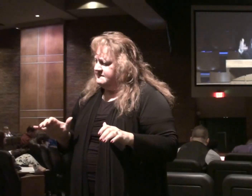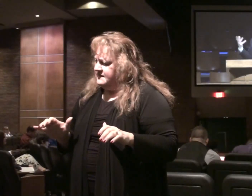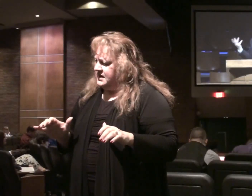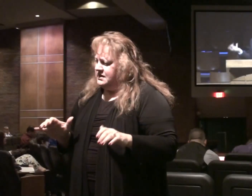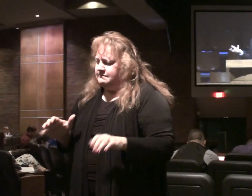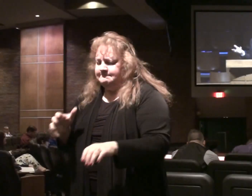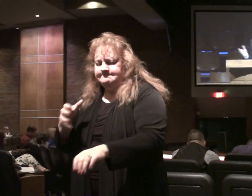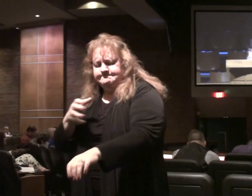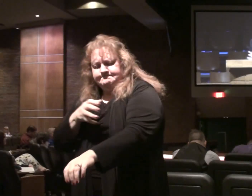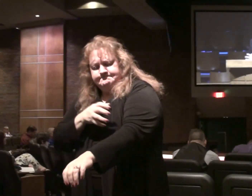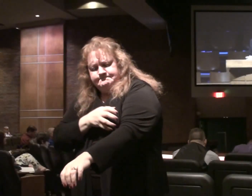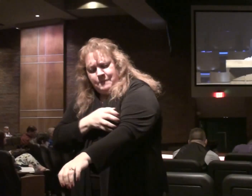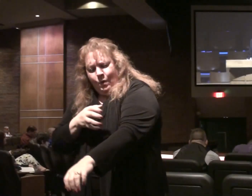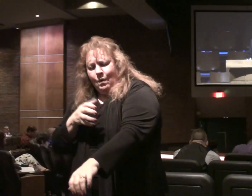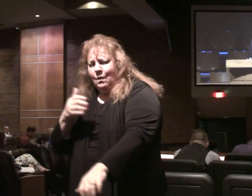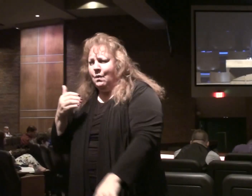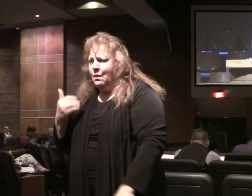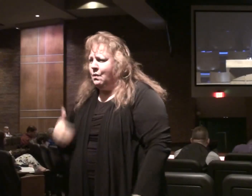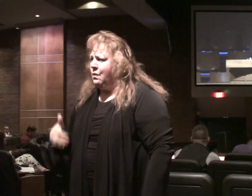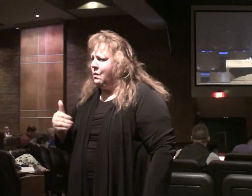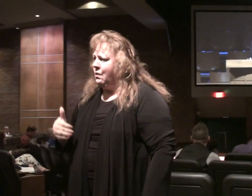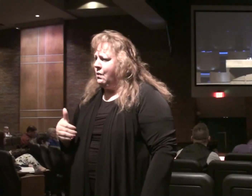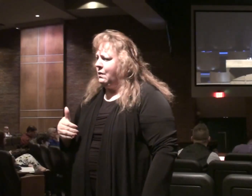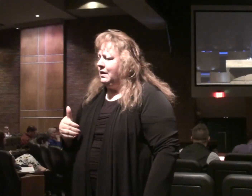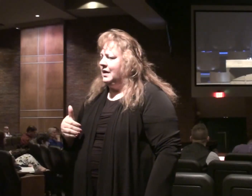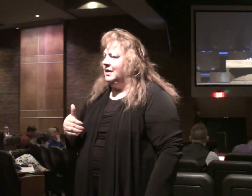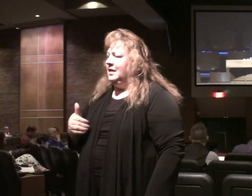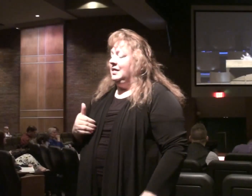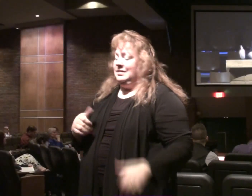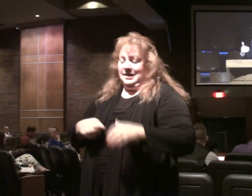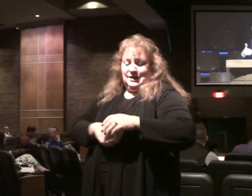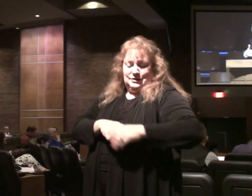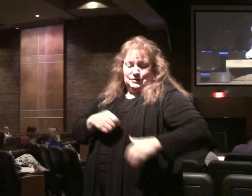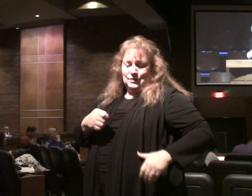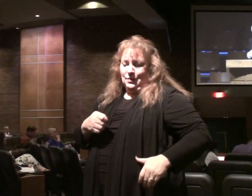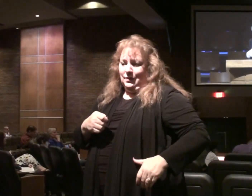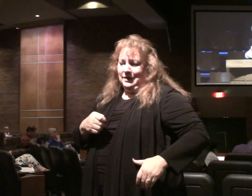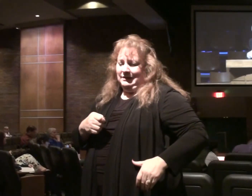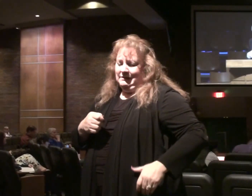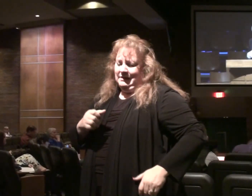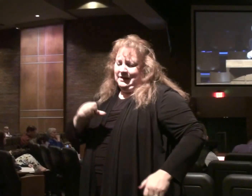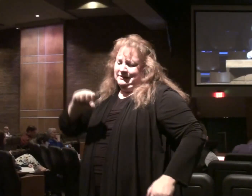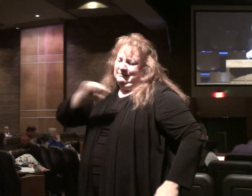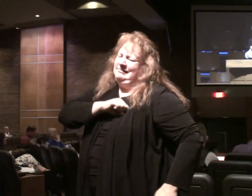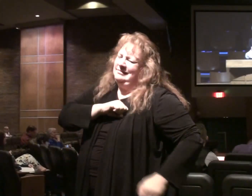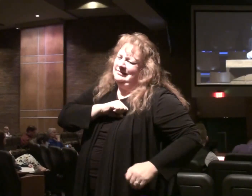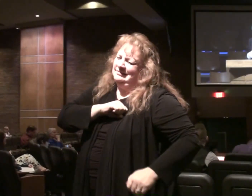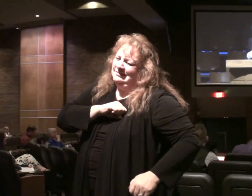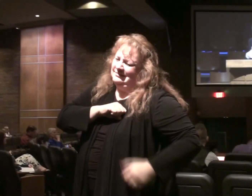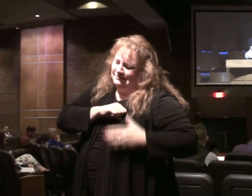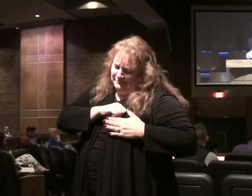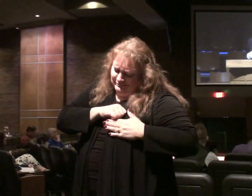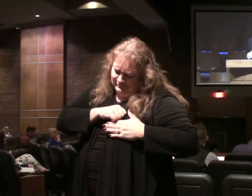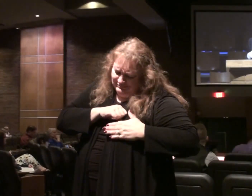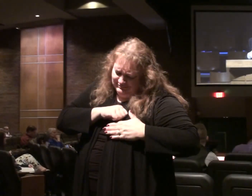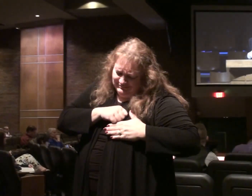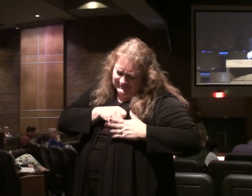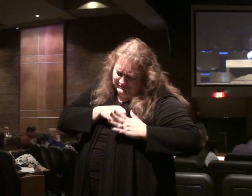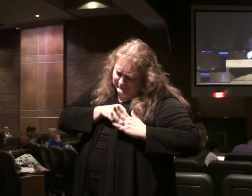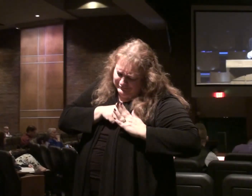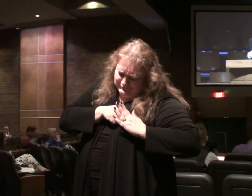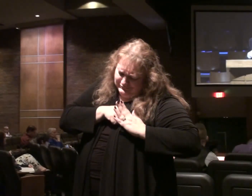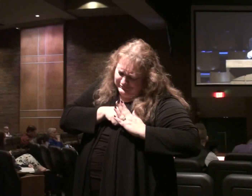more powerful than a two-edged sword. It pierces down into the innermost recesses,